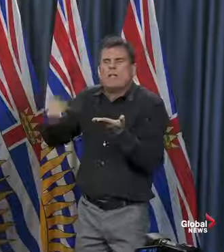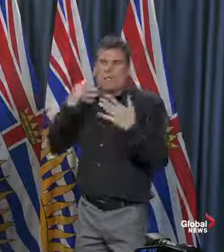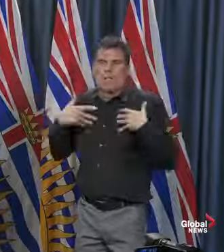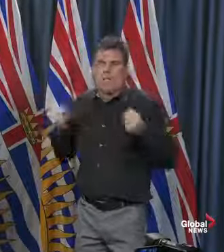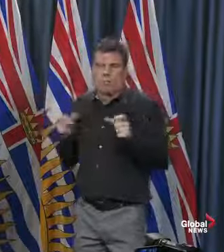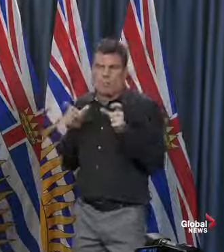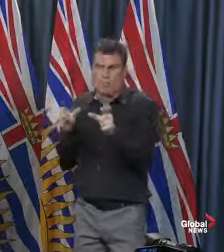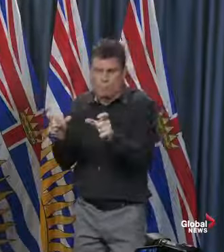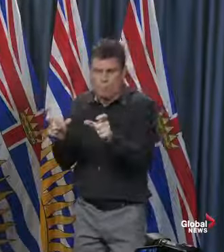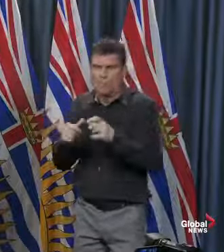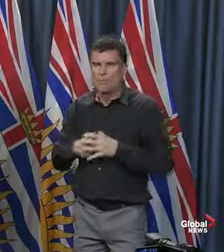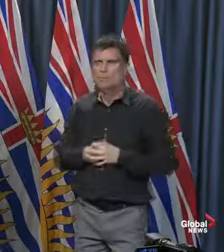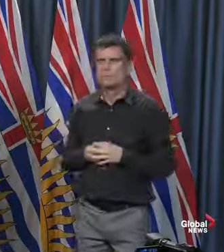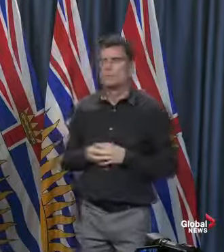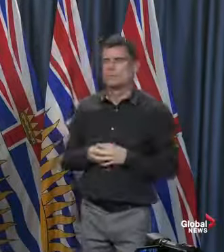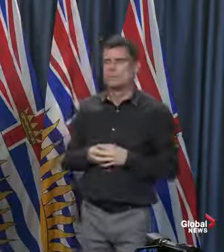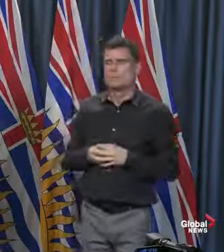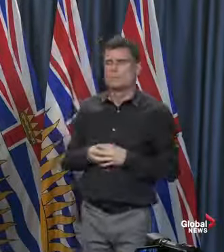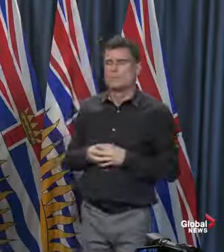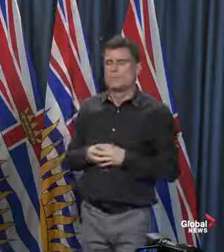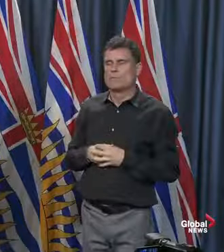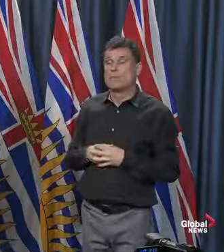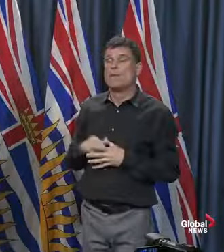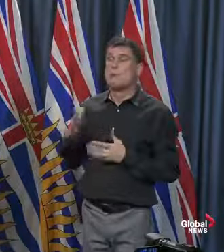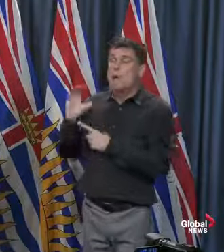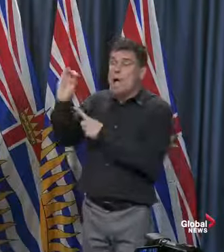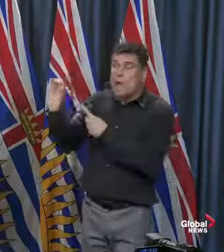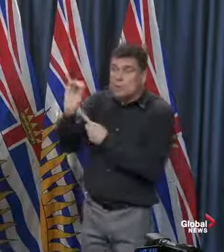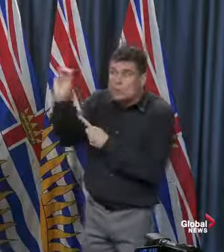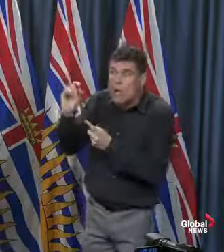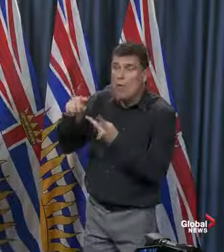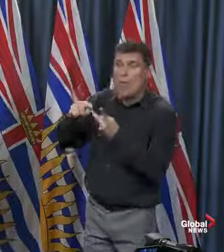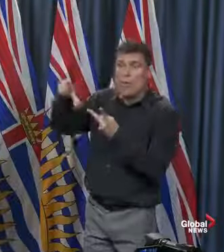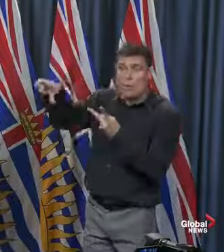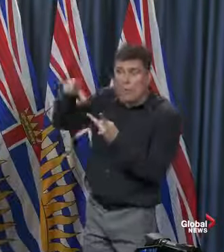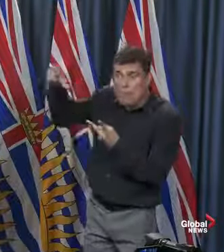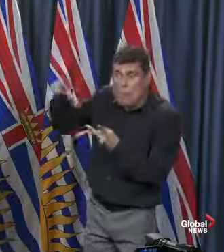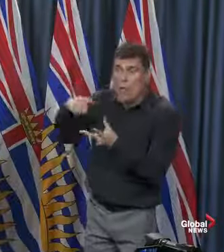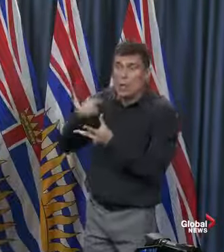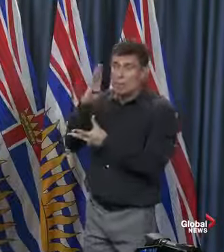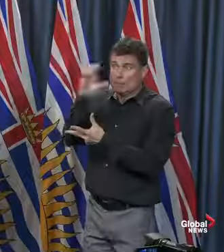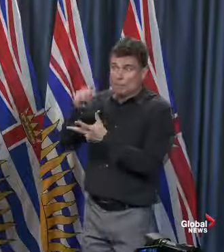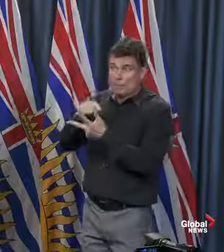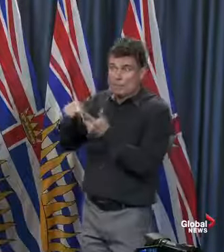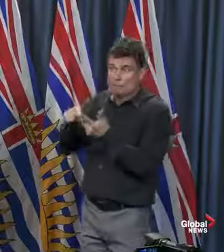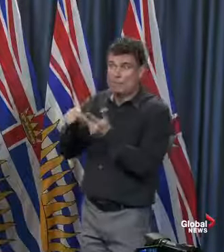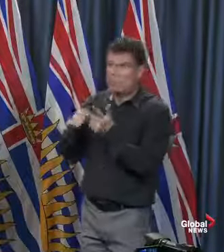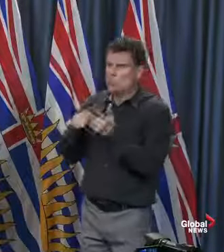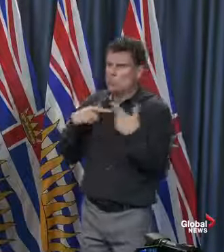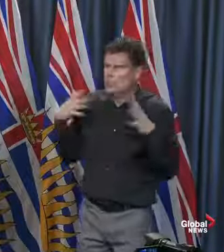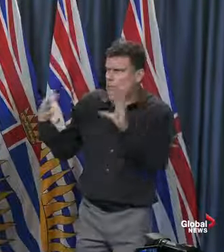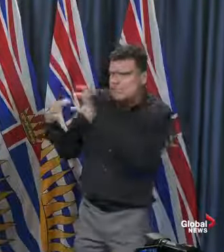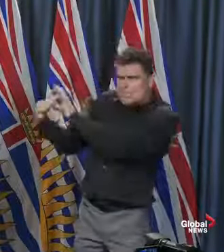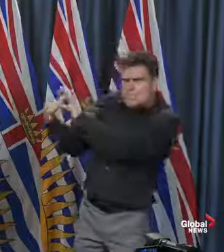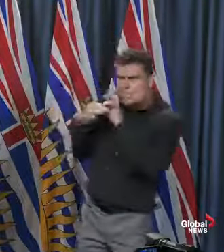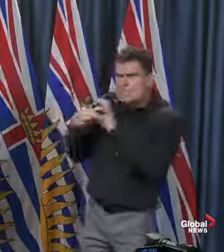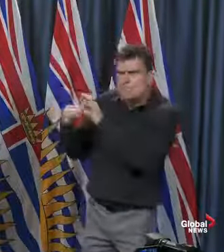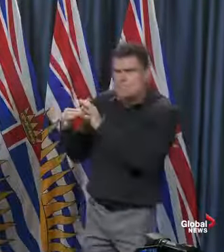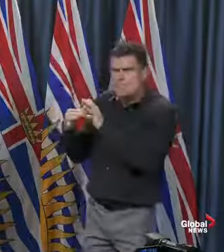Ontario and Quebec acted first because we were the places where the cases first appeared, and we've been